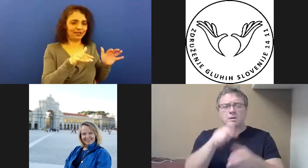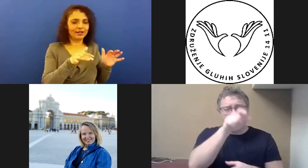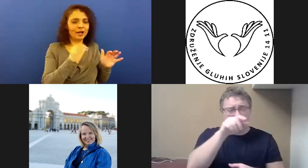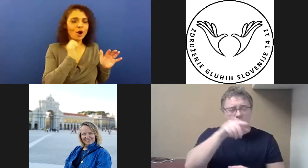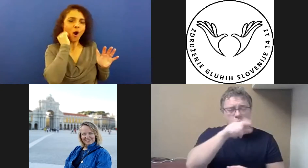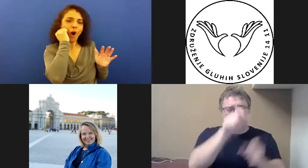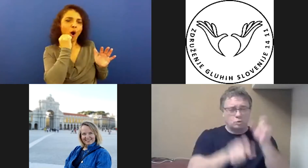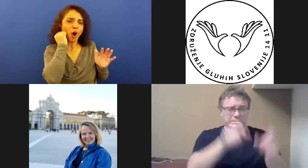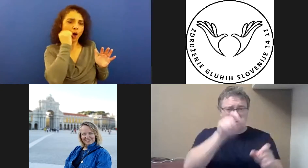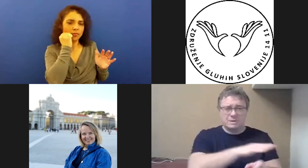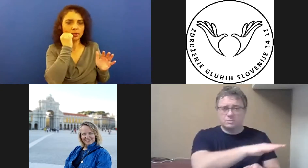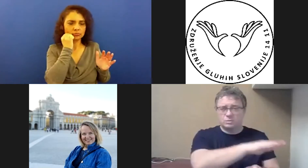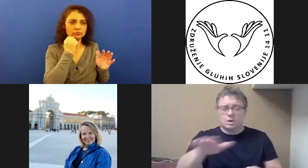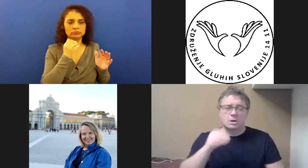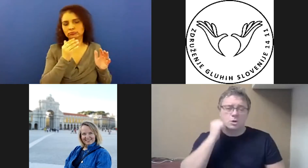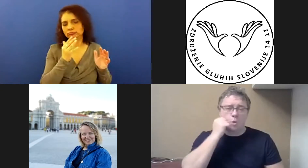school,